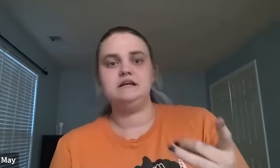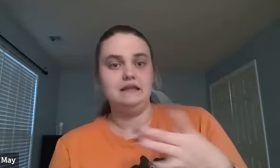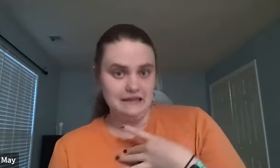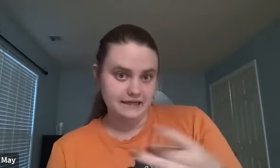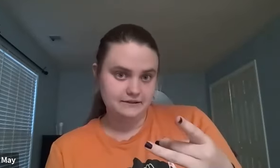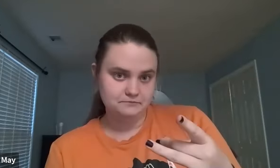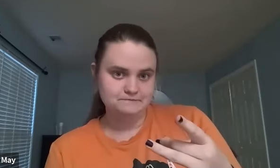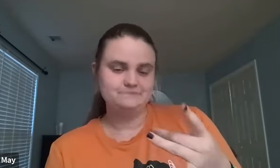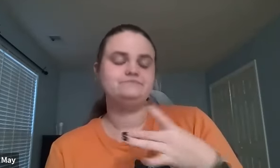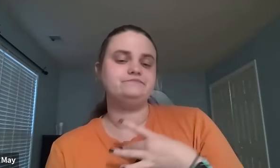person, like.